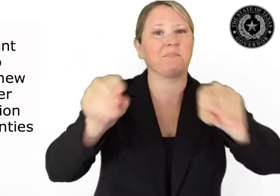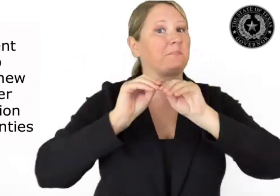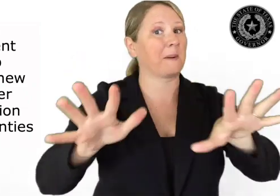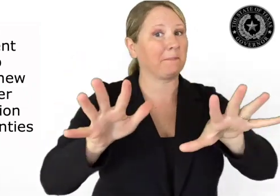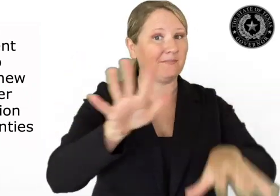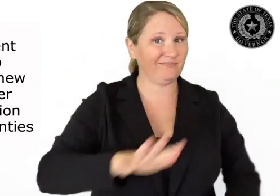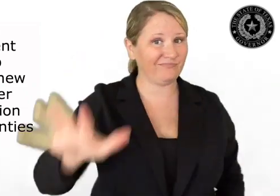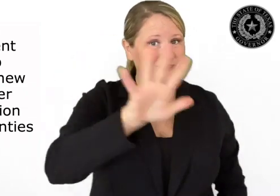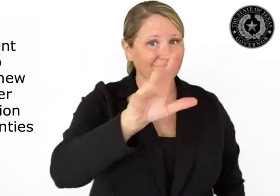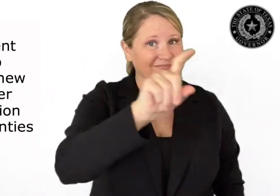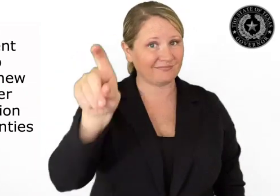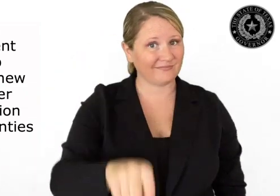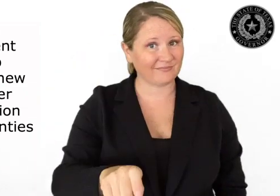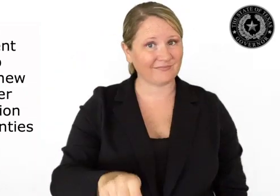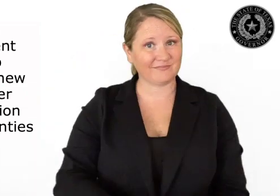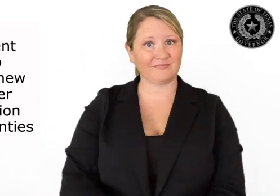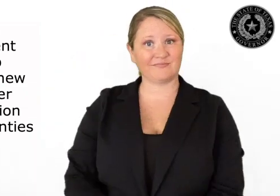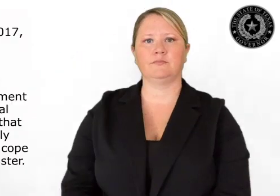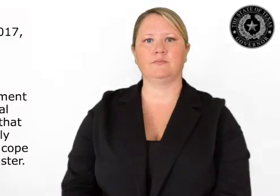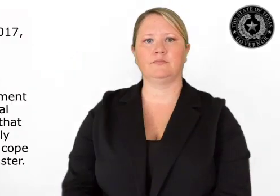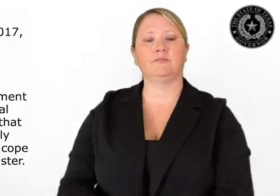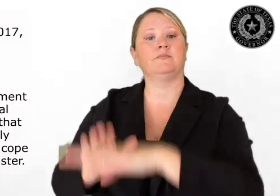Texas.